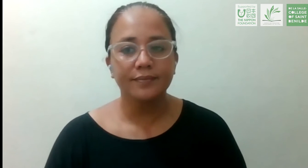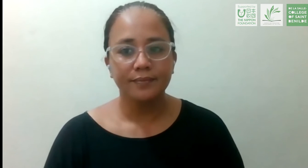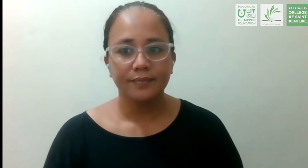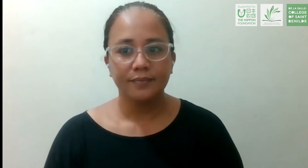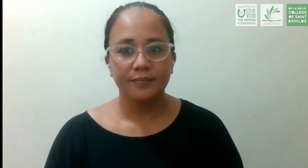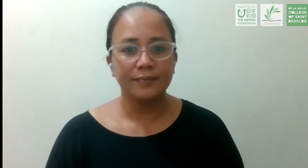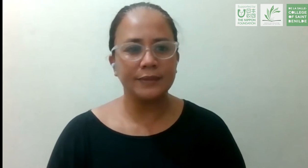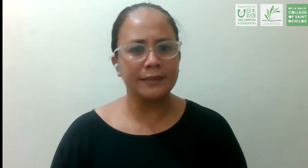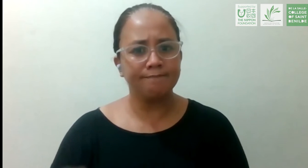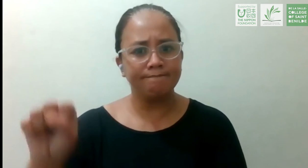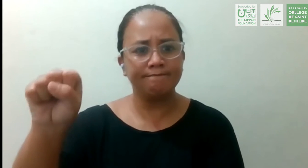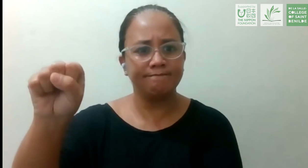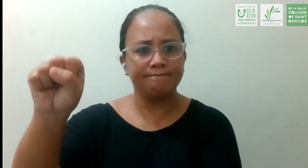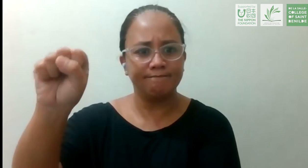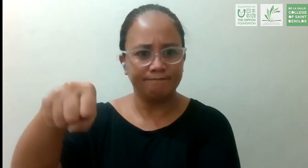Yes.